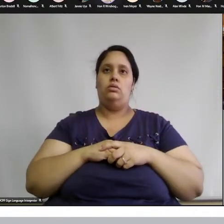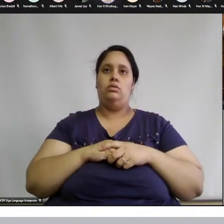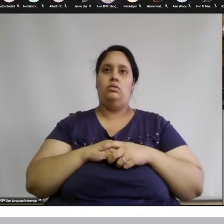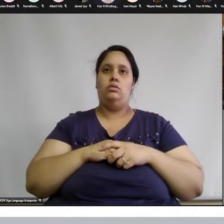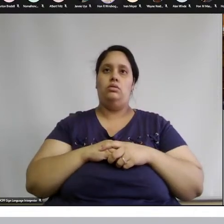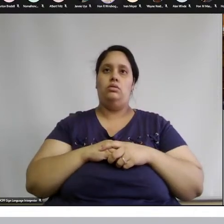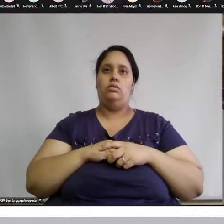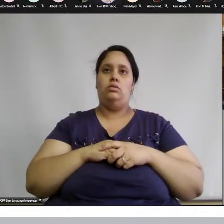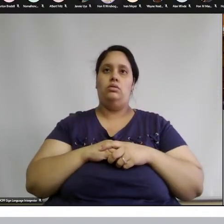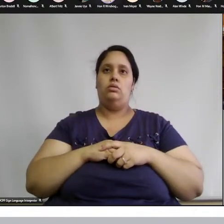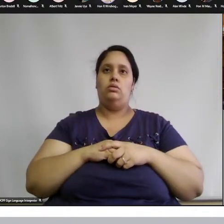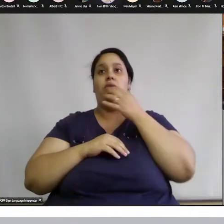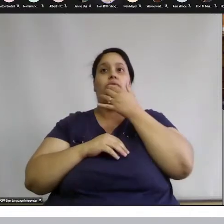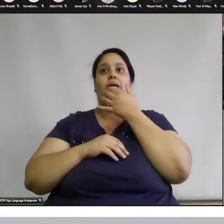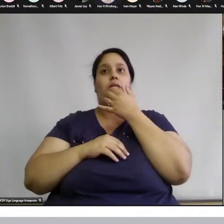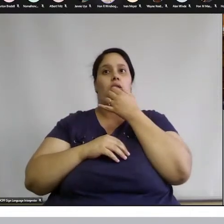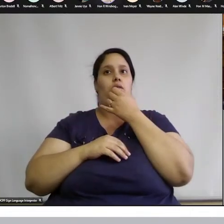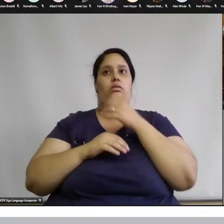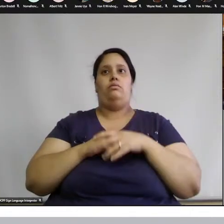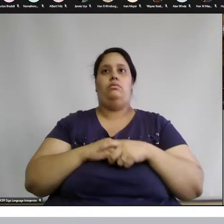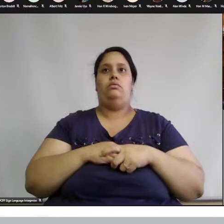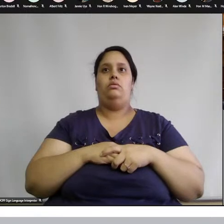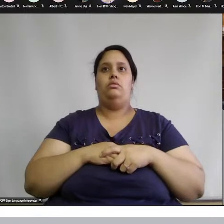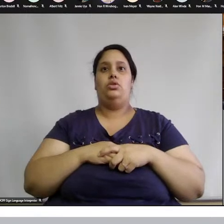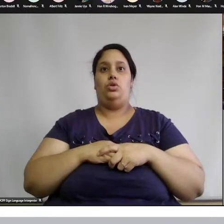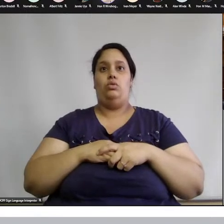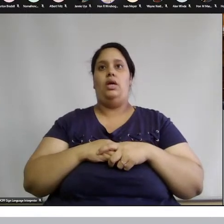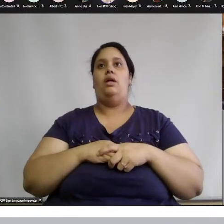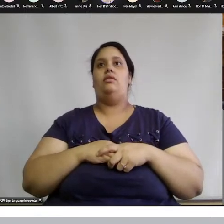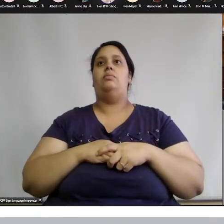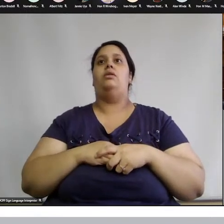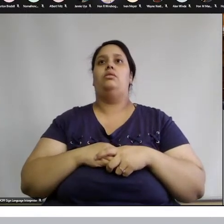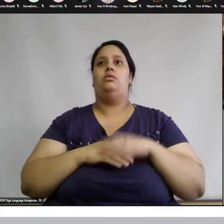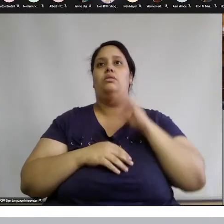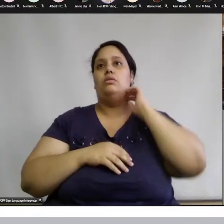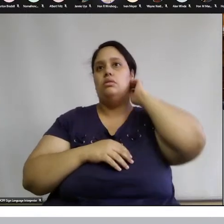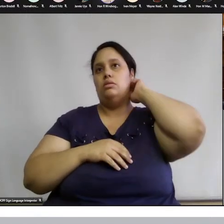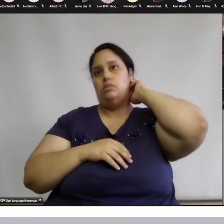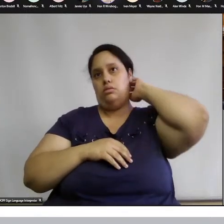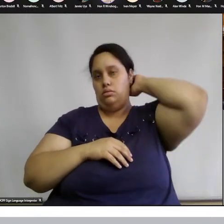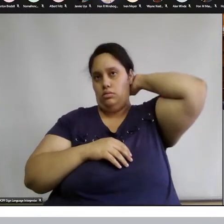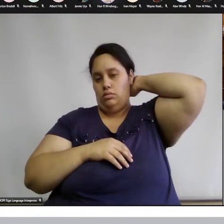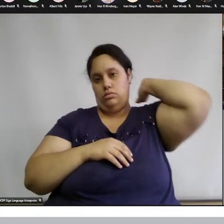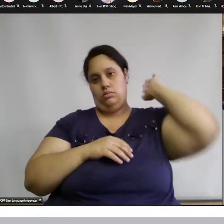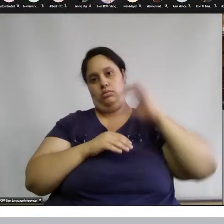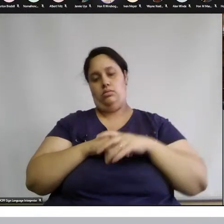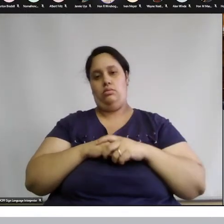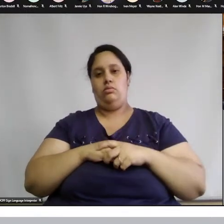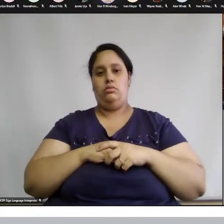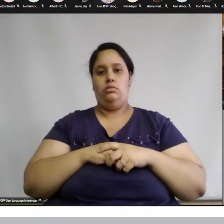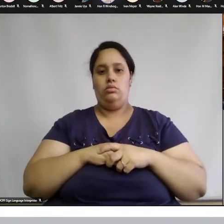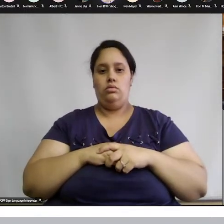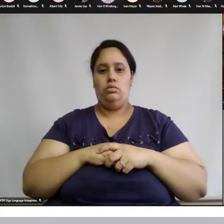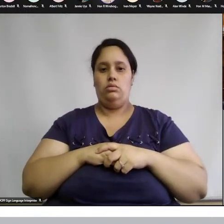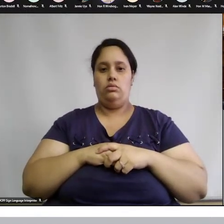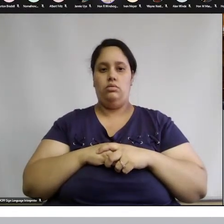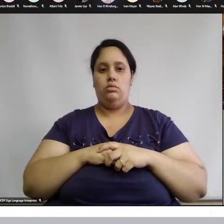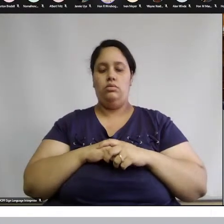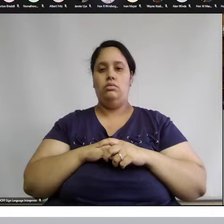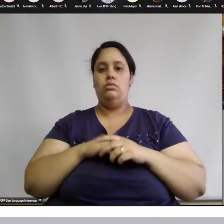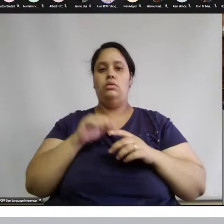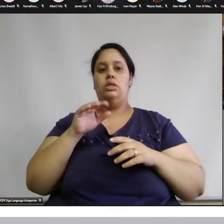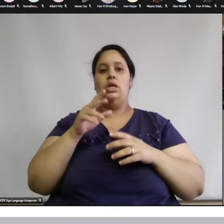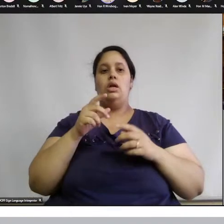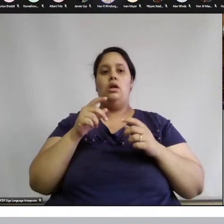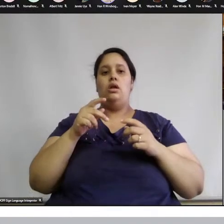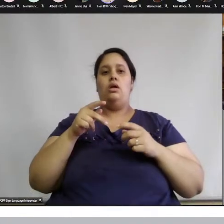elite's approach to vaccination, including the Premier false promise to procure 500,000 vaccine doses. While